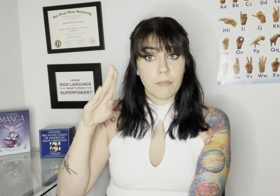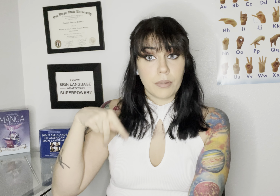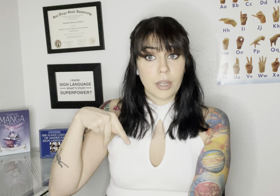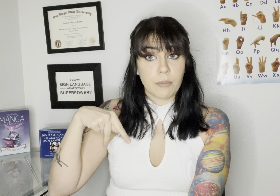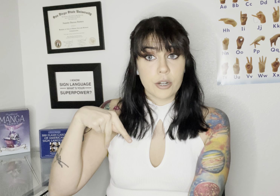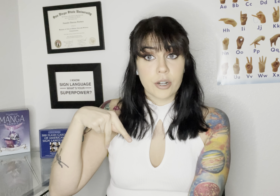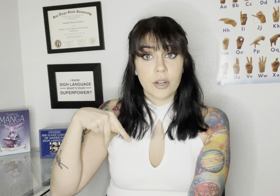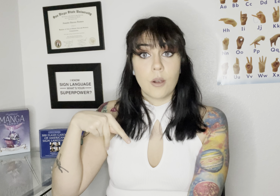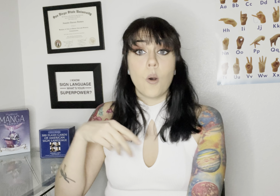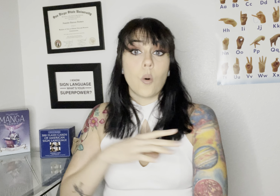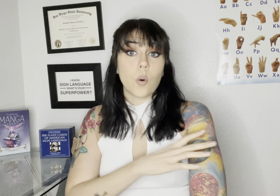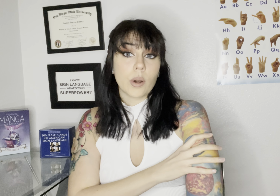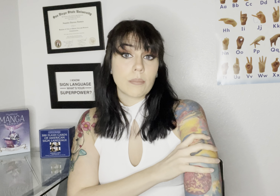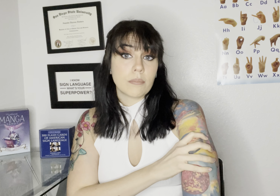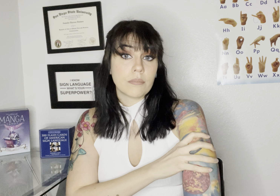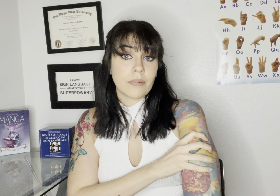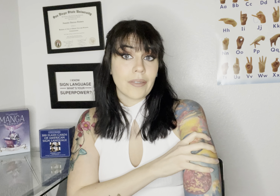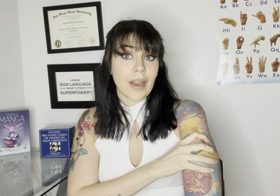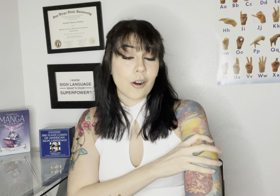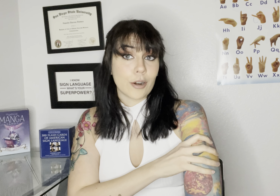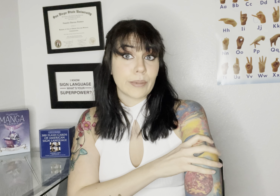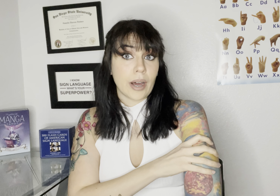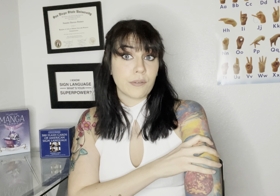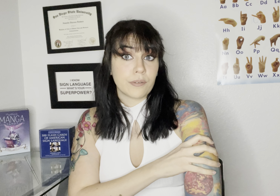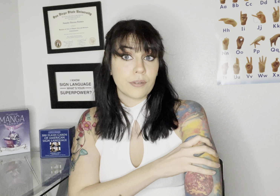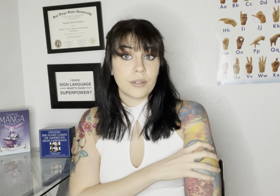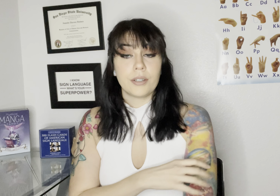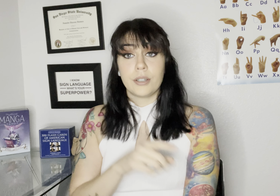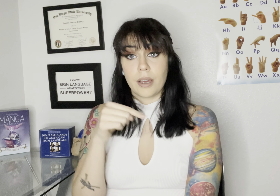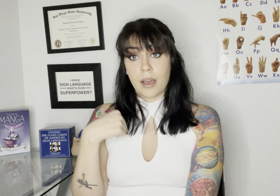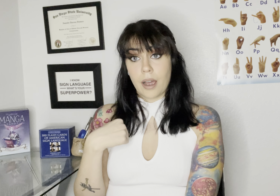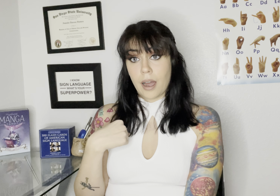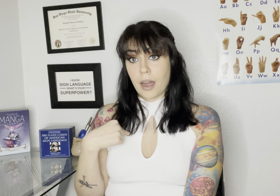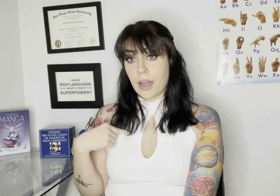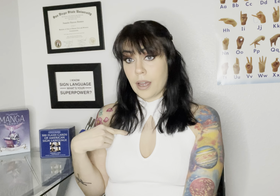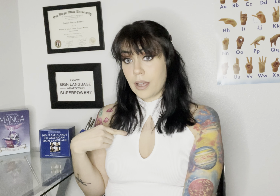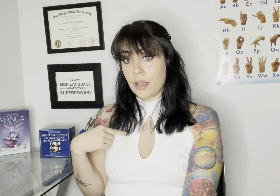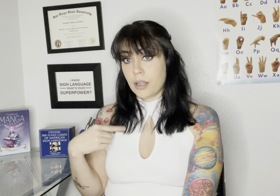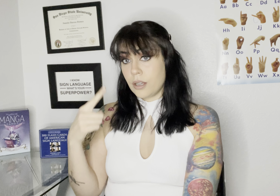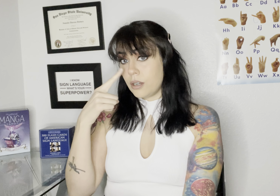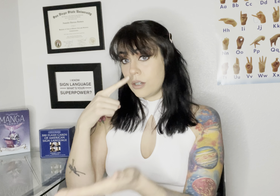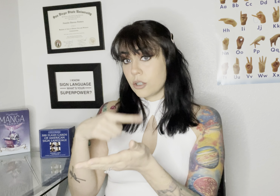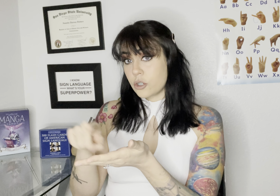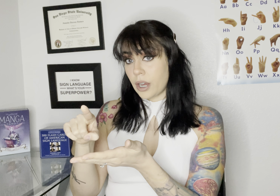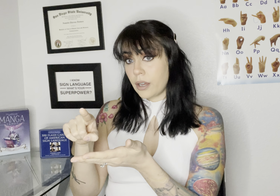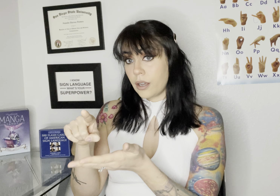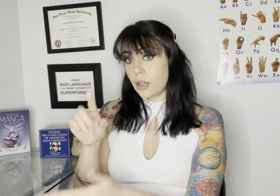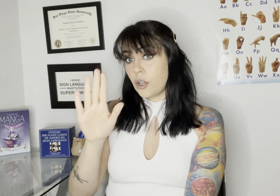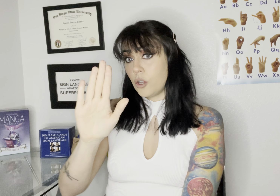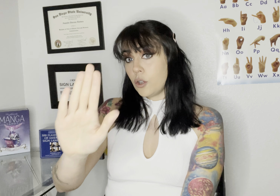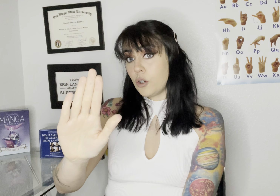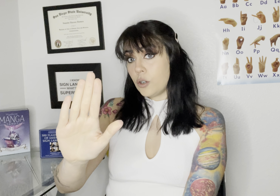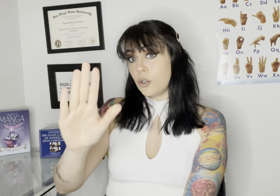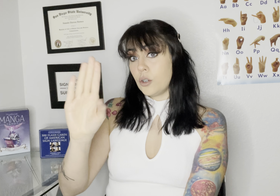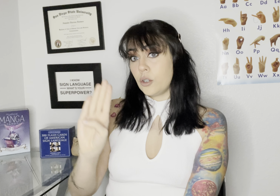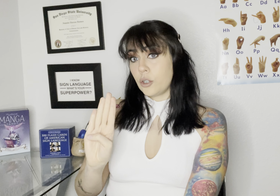blood pressure, or that arm cuff. I check your